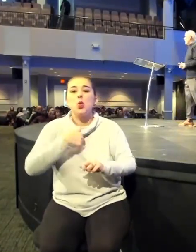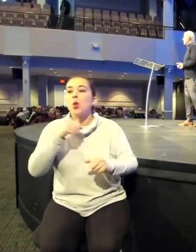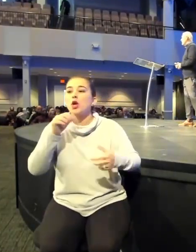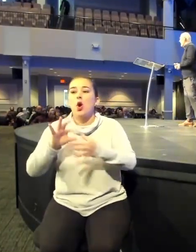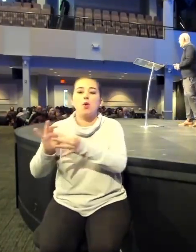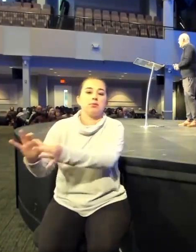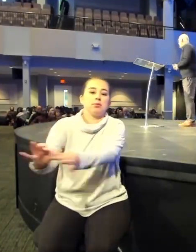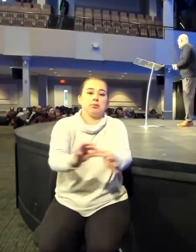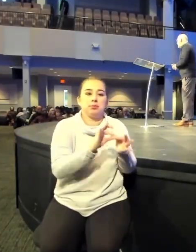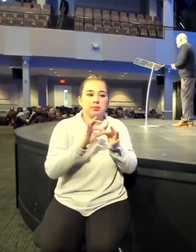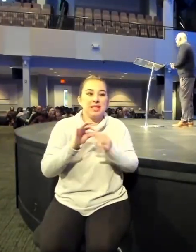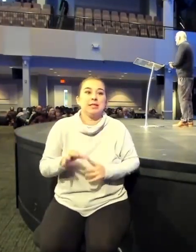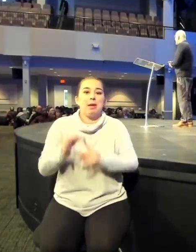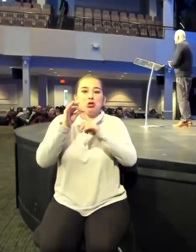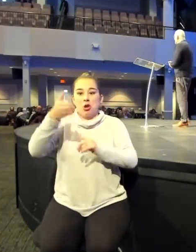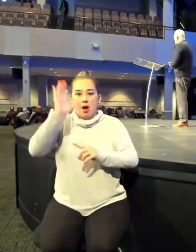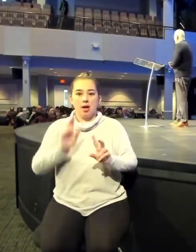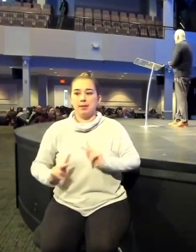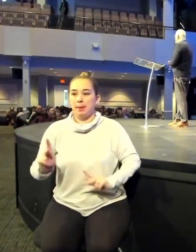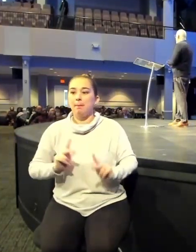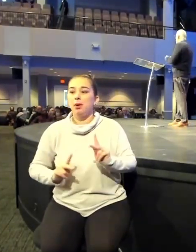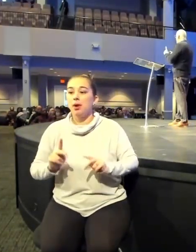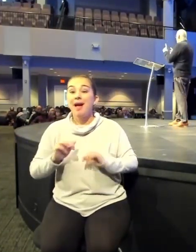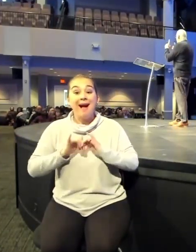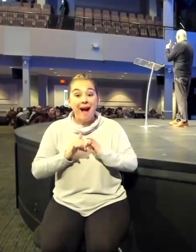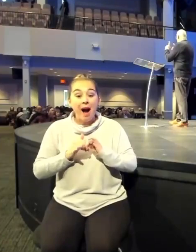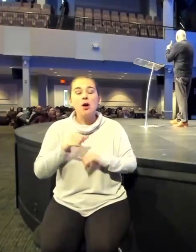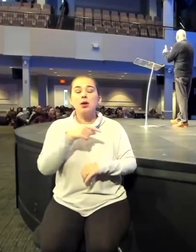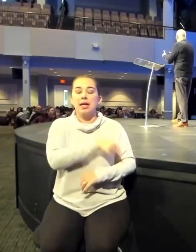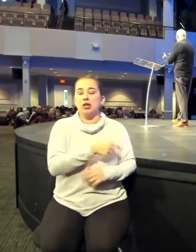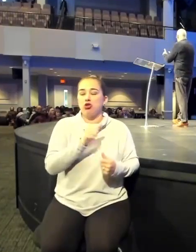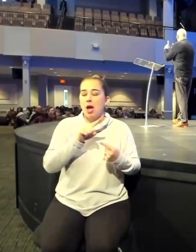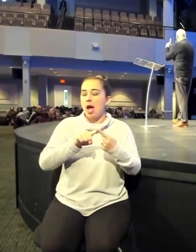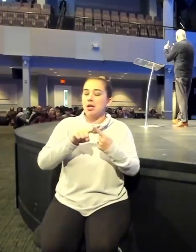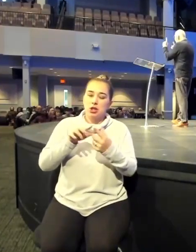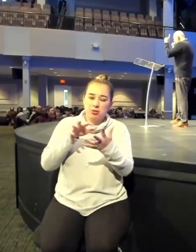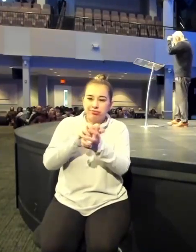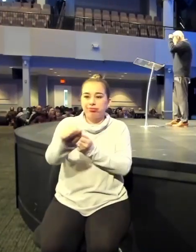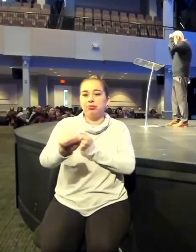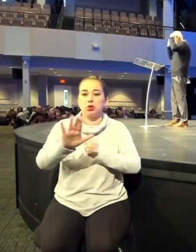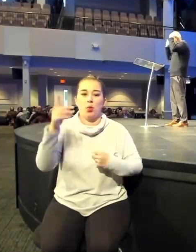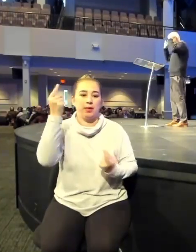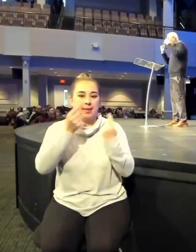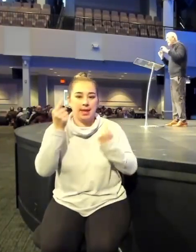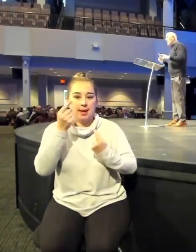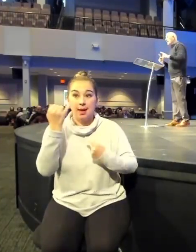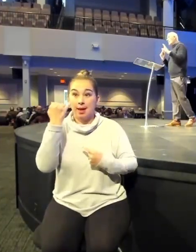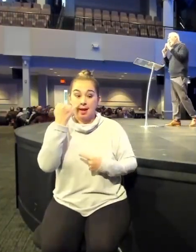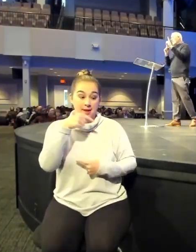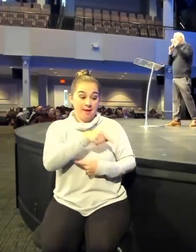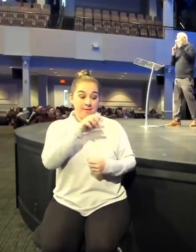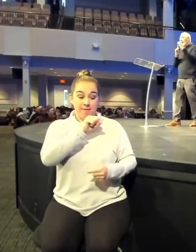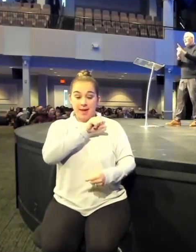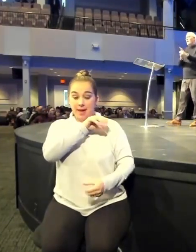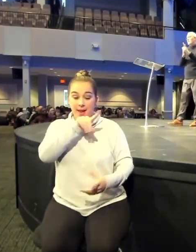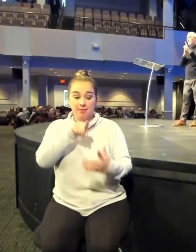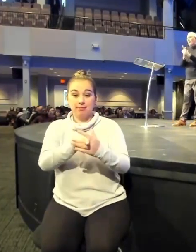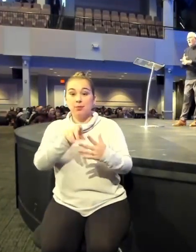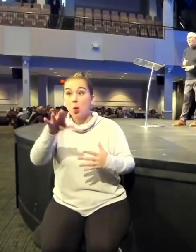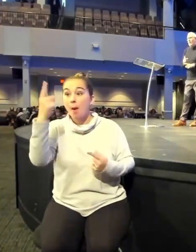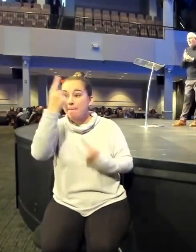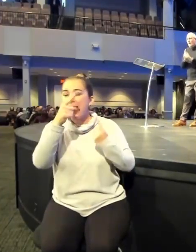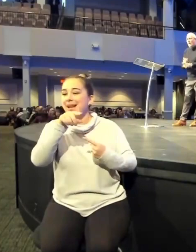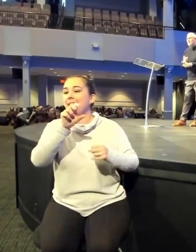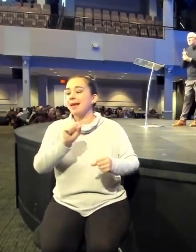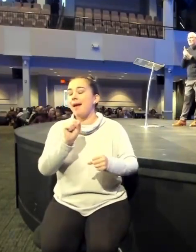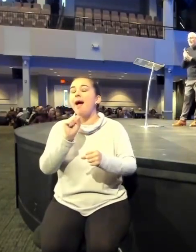the people of God. And one of the ways he does that is by attacking your thinking. If he can get in your mind, he can win the battle in your